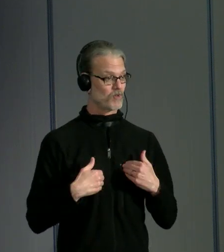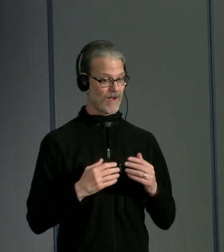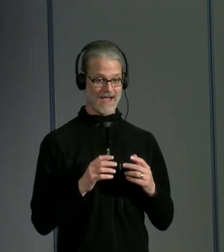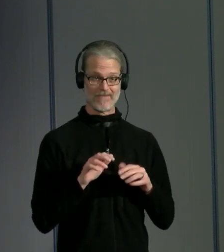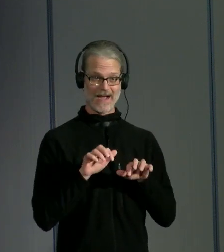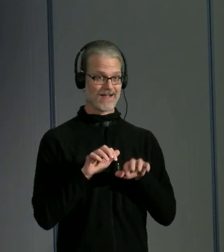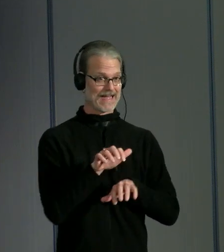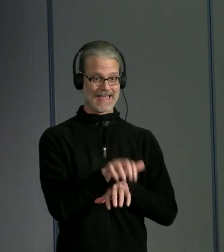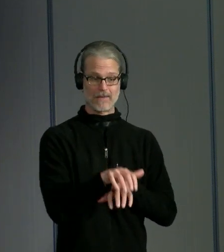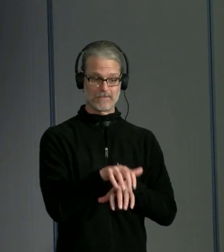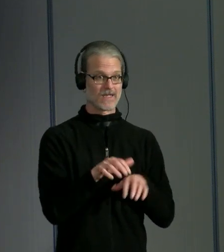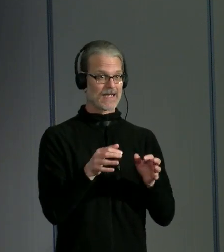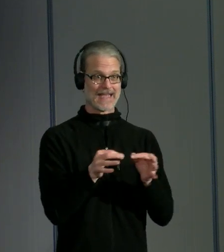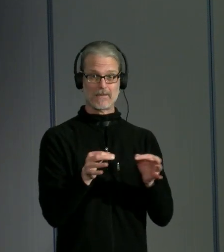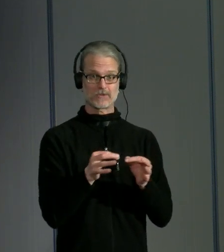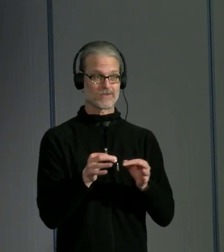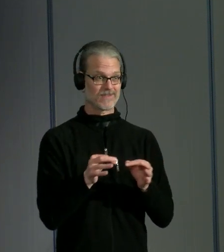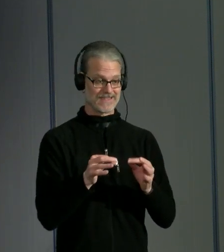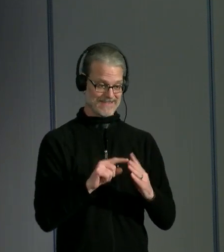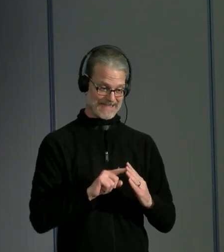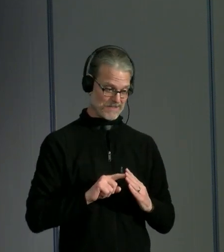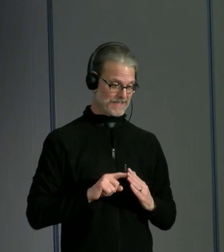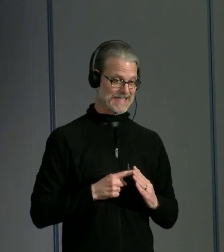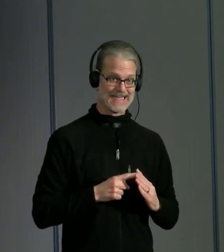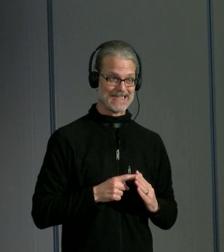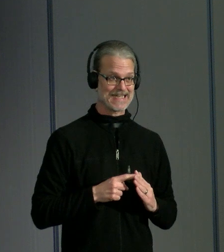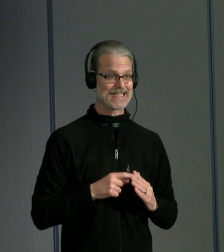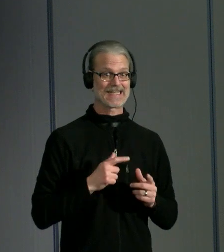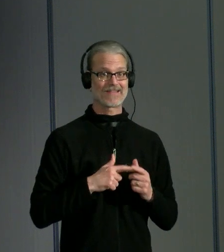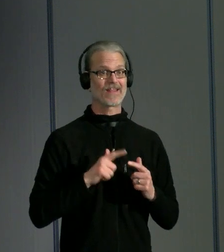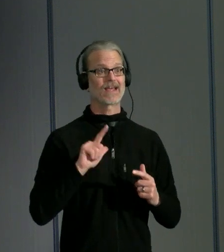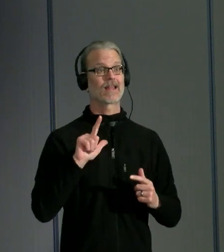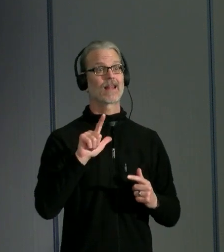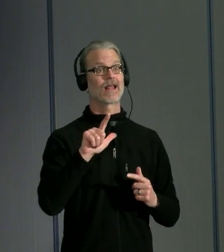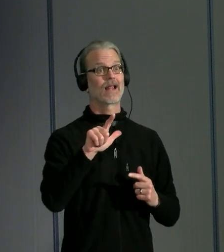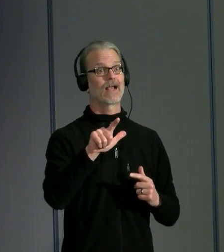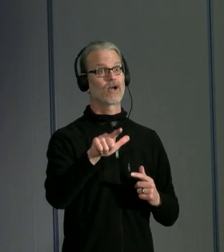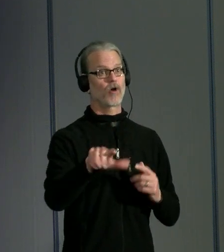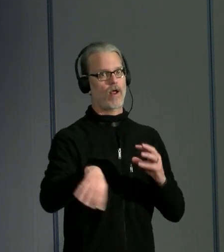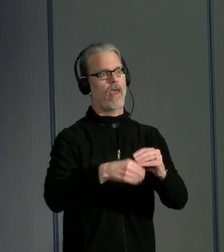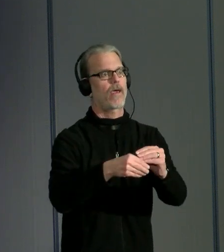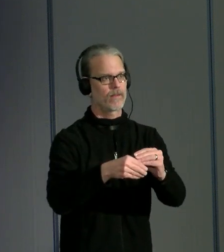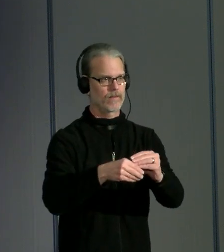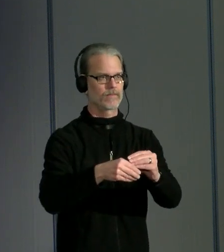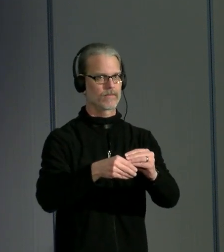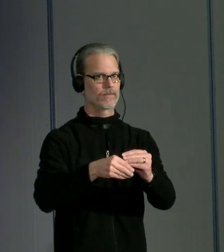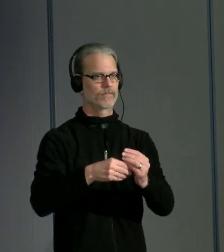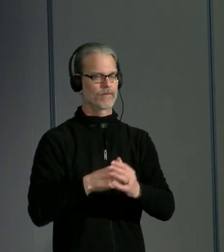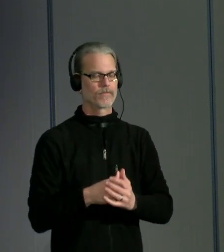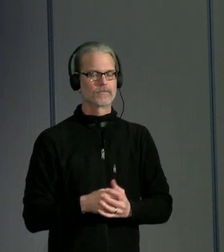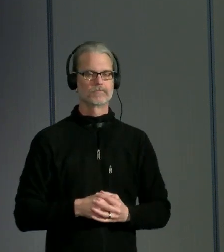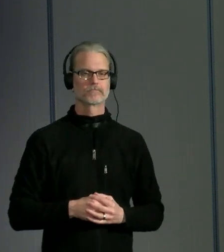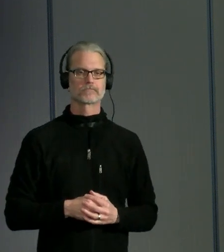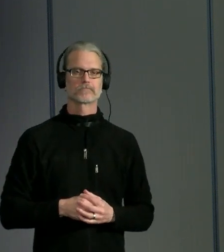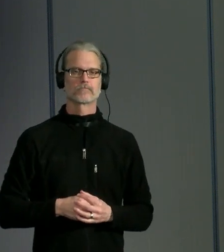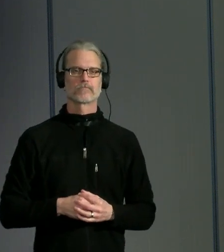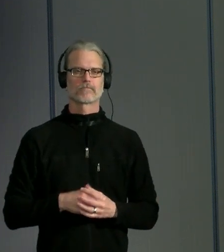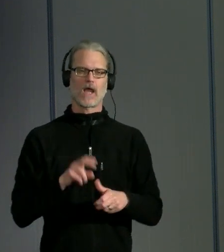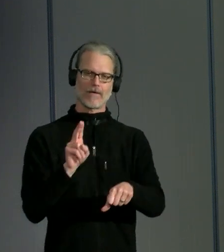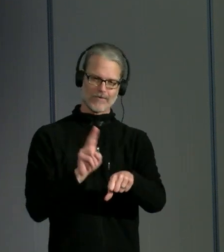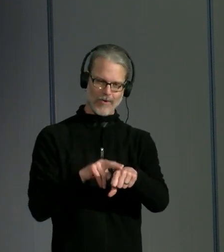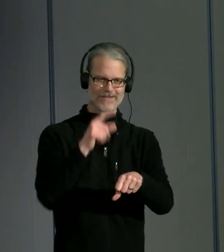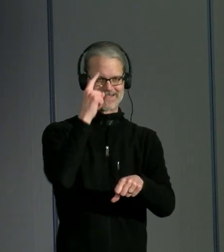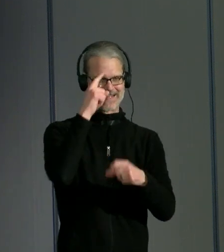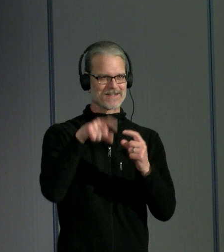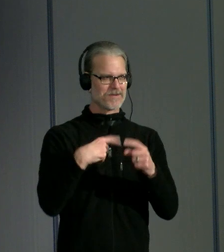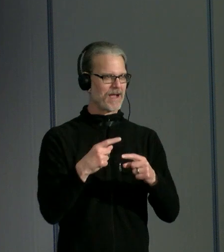captioning built in from the beginning of your materials than proactively going in after. Of course, we're going to be mindful of